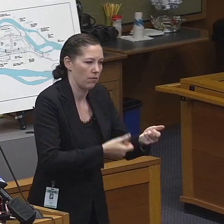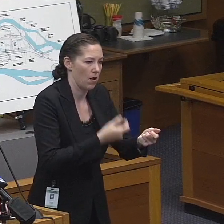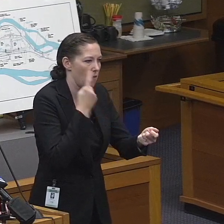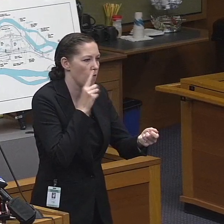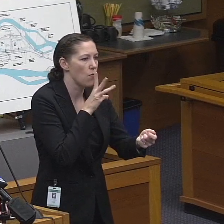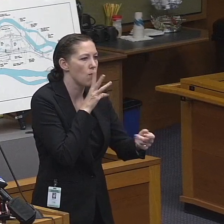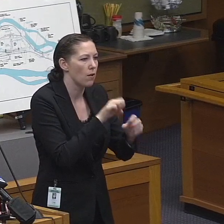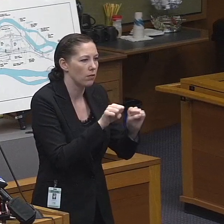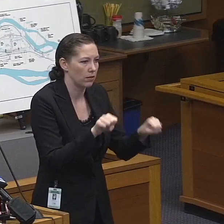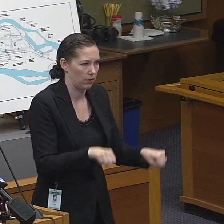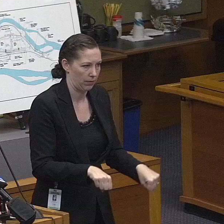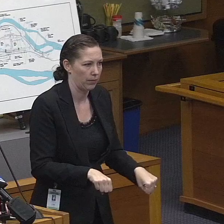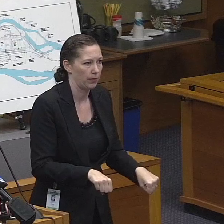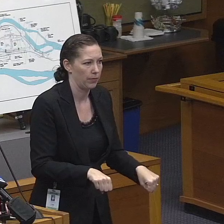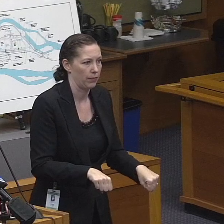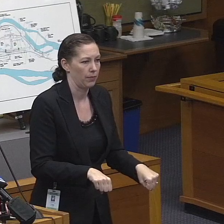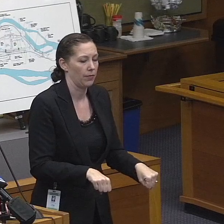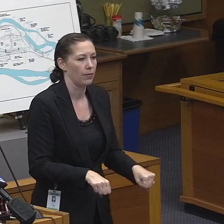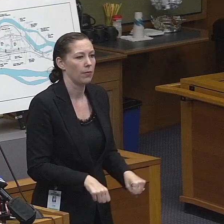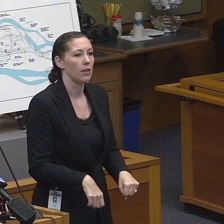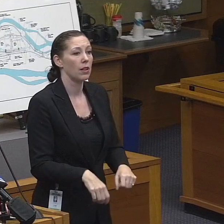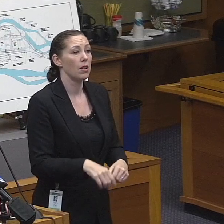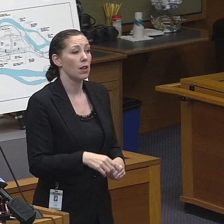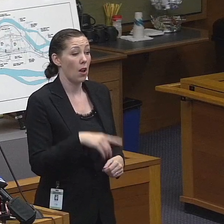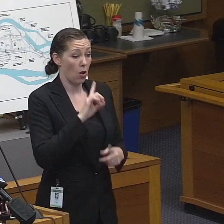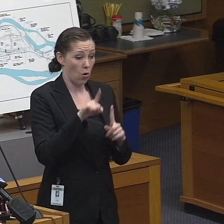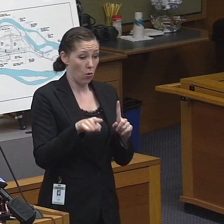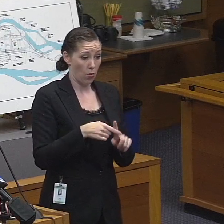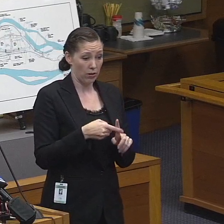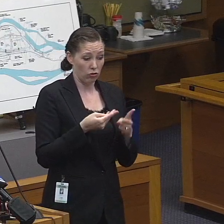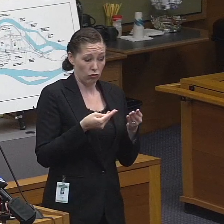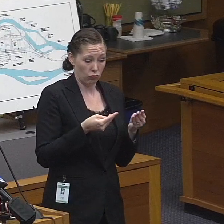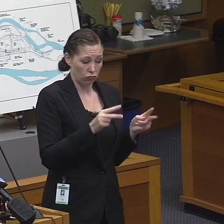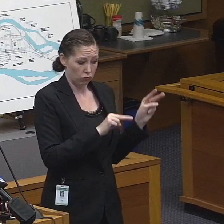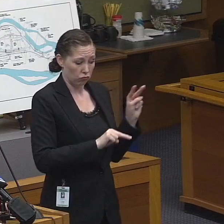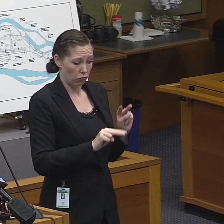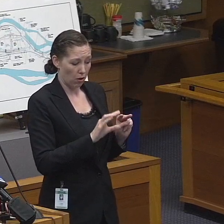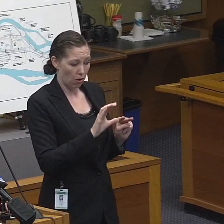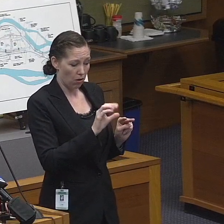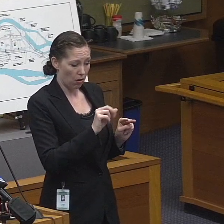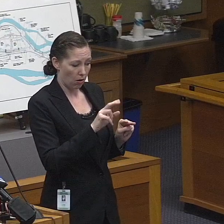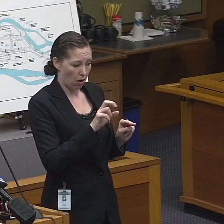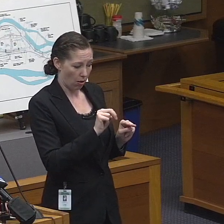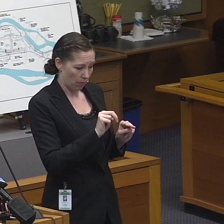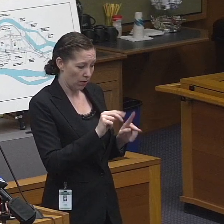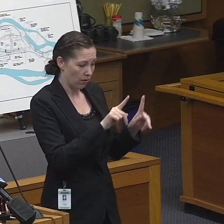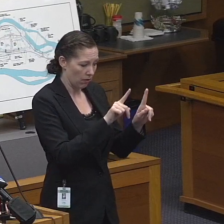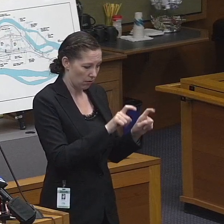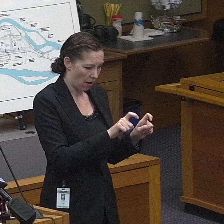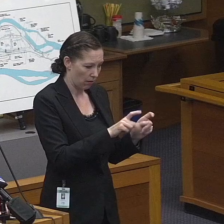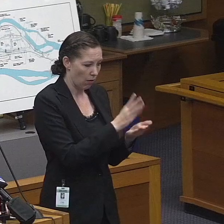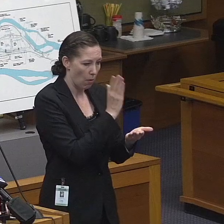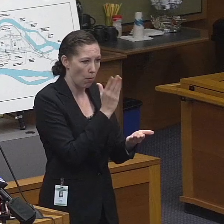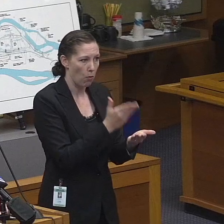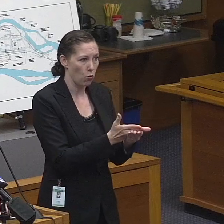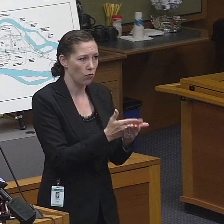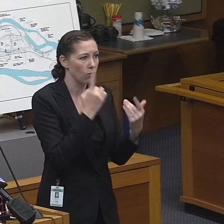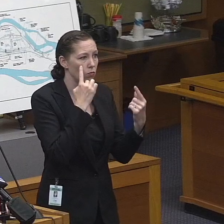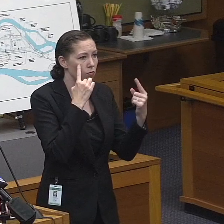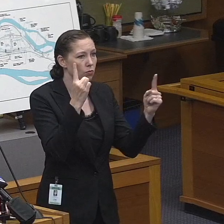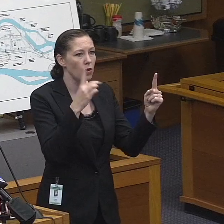can share with the public that the carbon approach is going to work, has worked, and will work.